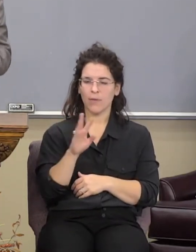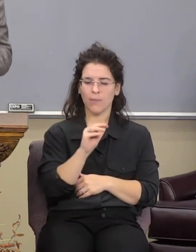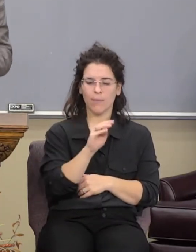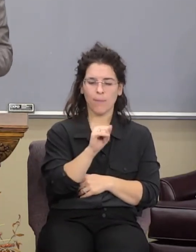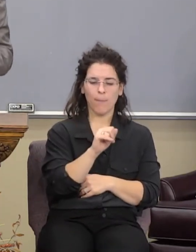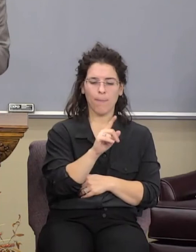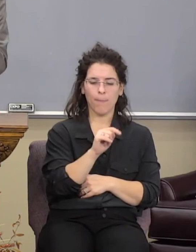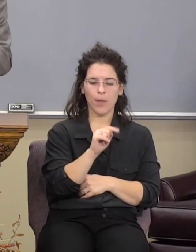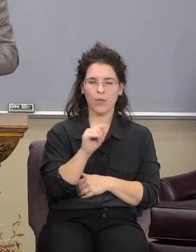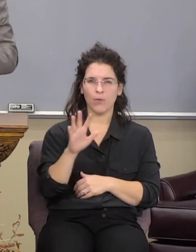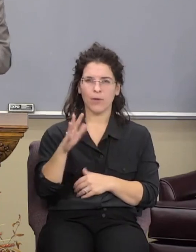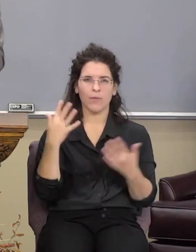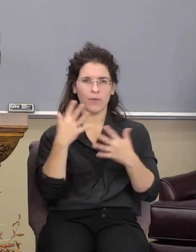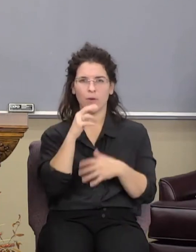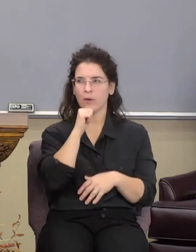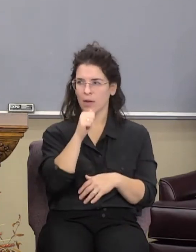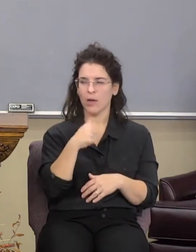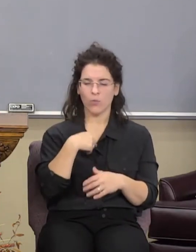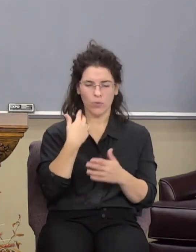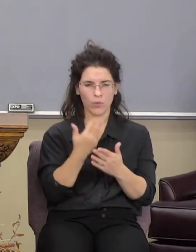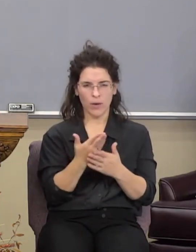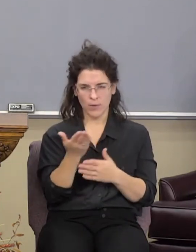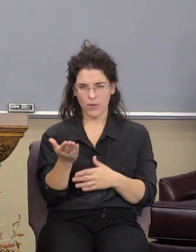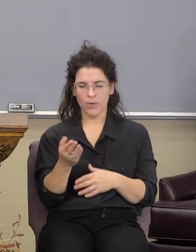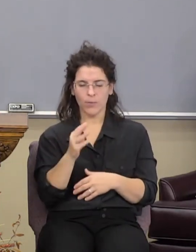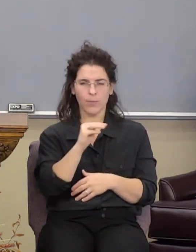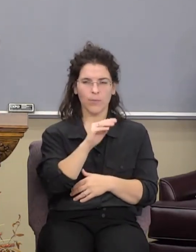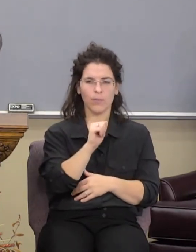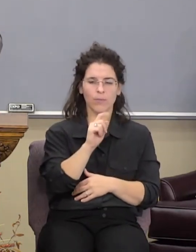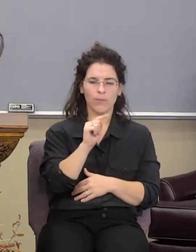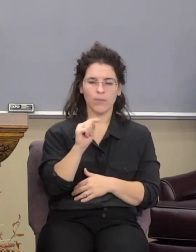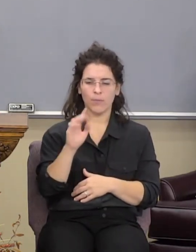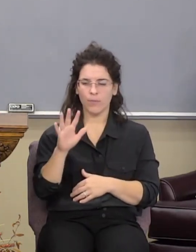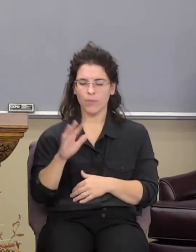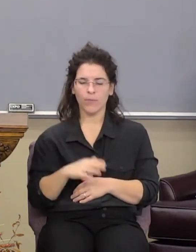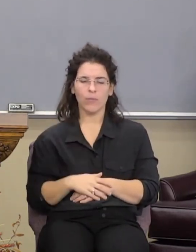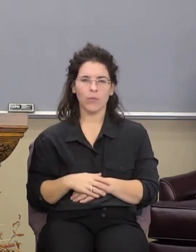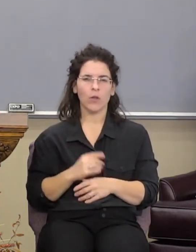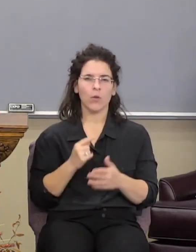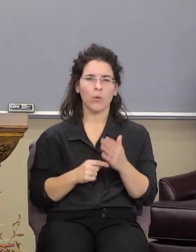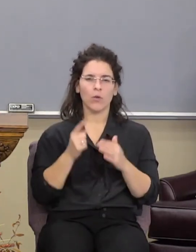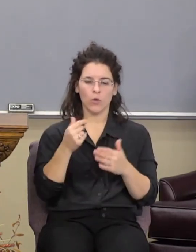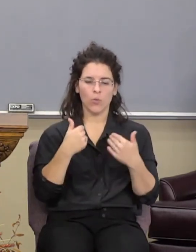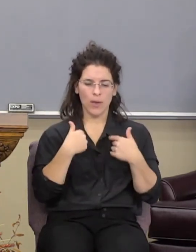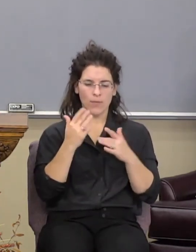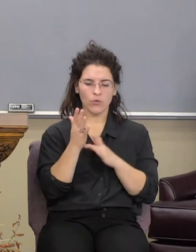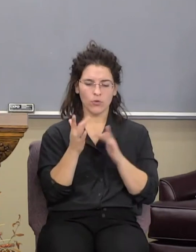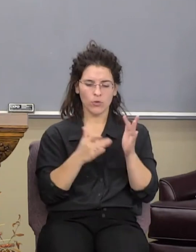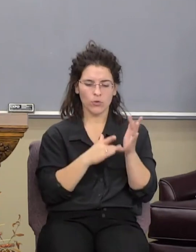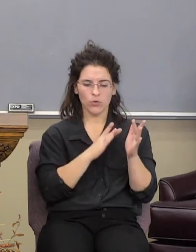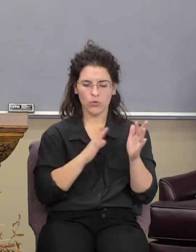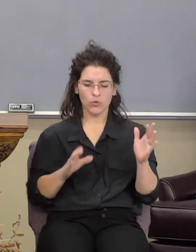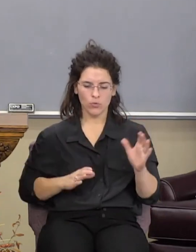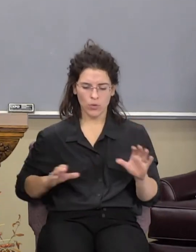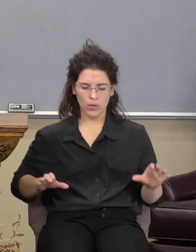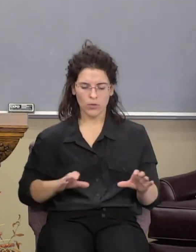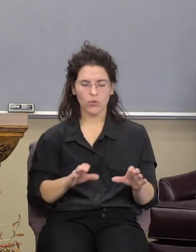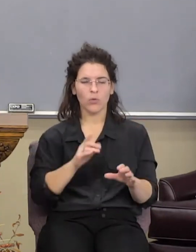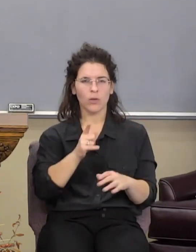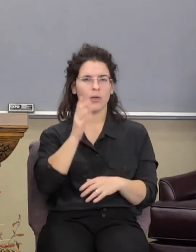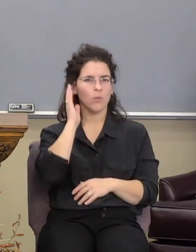not, we're getting there. Matthew chapter 5. What you have Jesus Christ doing is, he's going